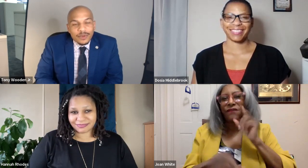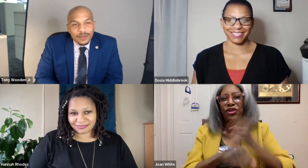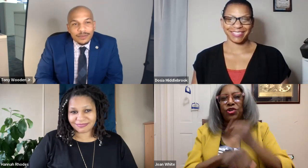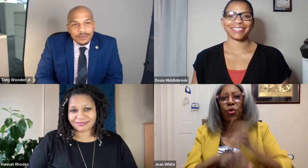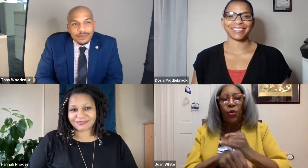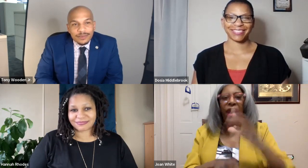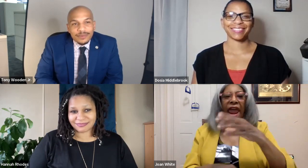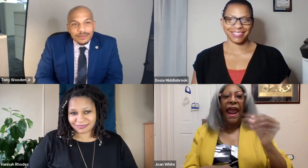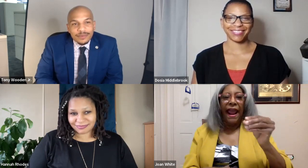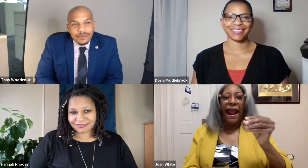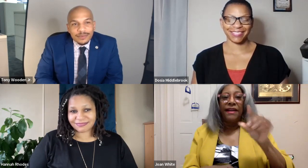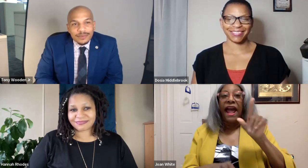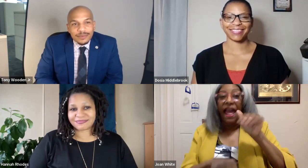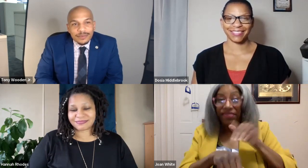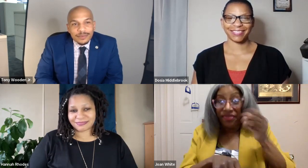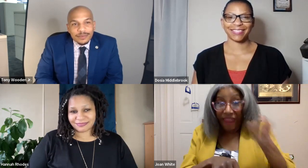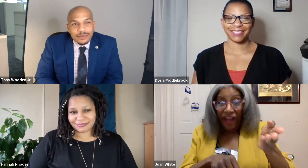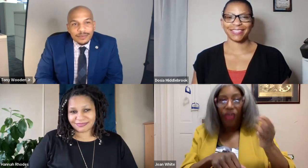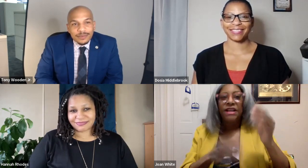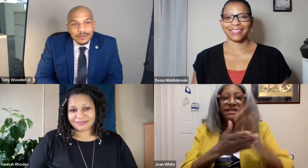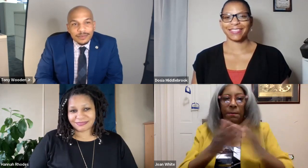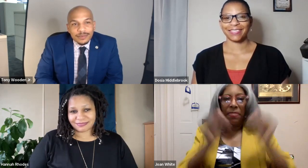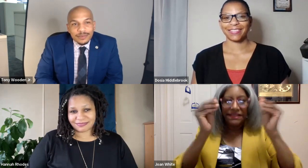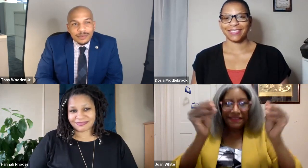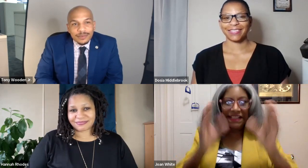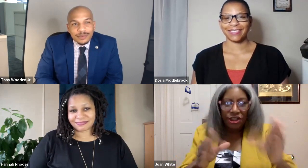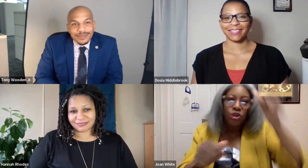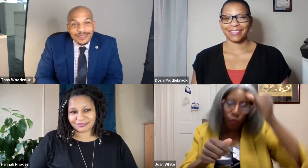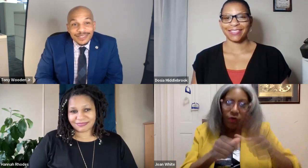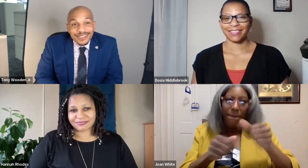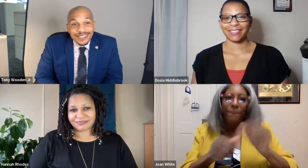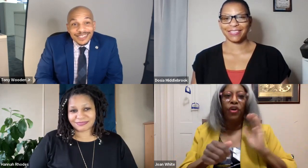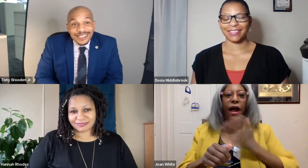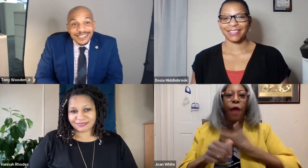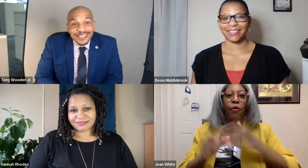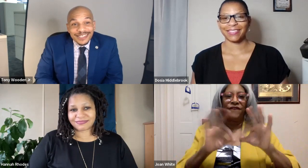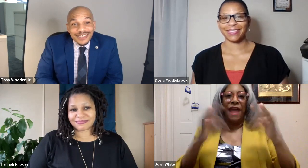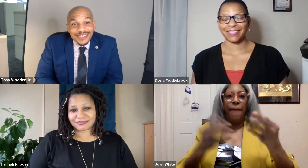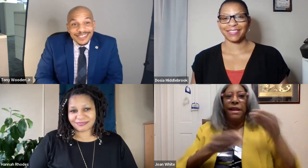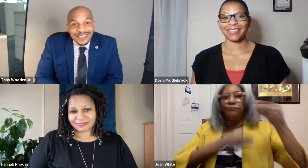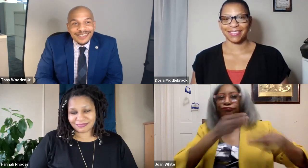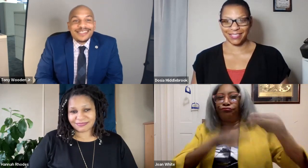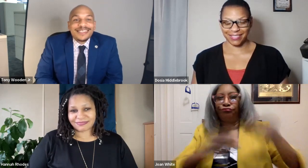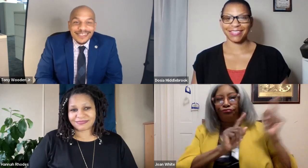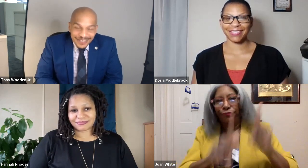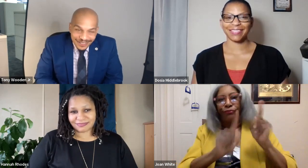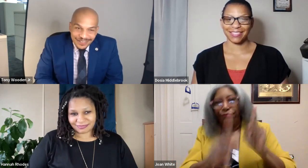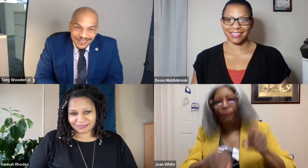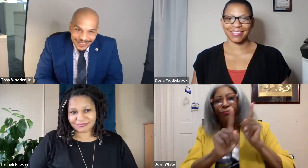cousins going at the deaf school, and they were there, and some of the teachers were also, and they remember our family